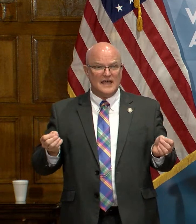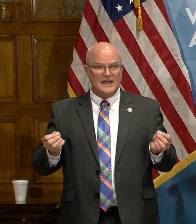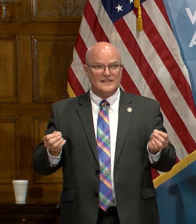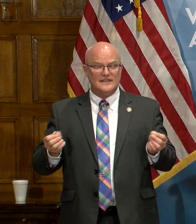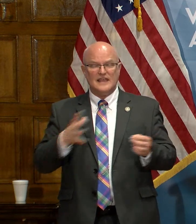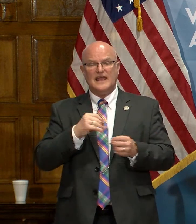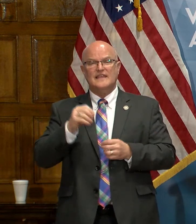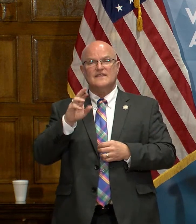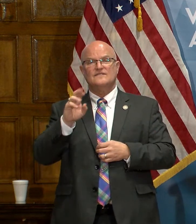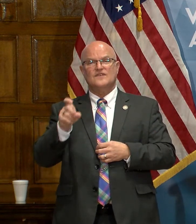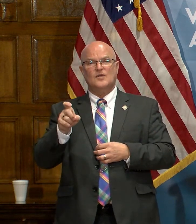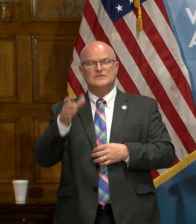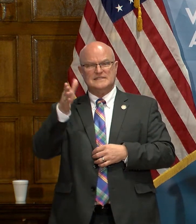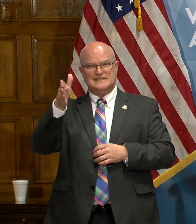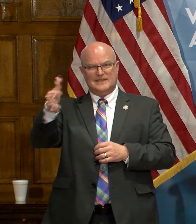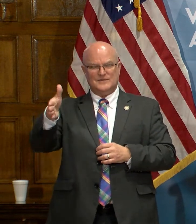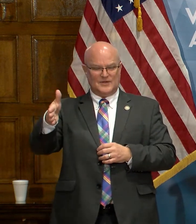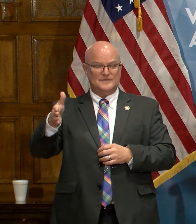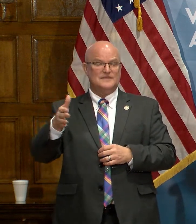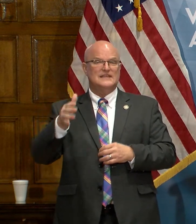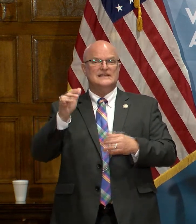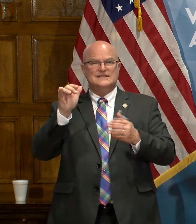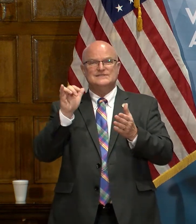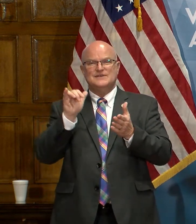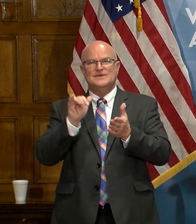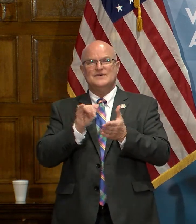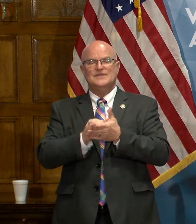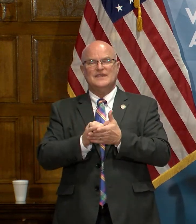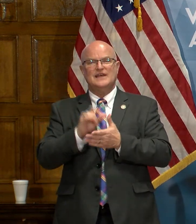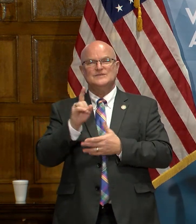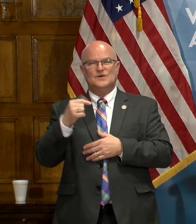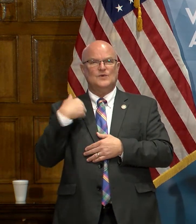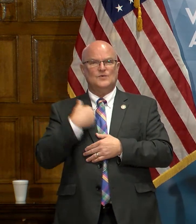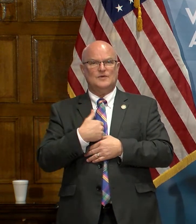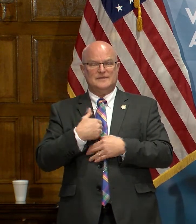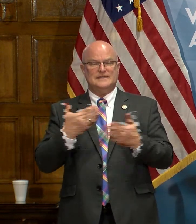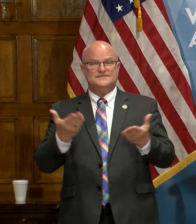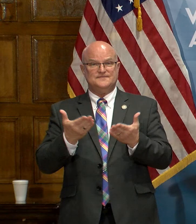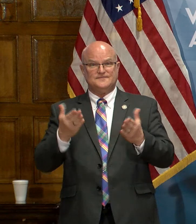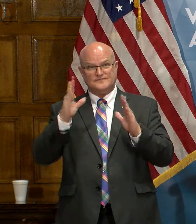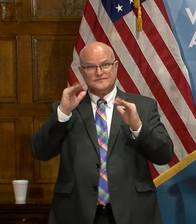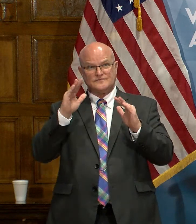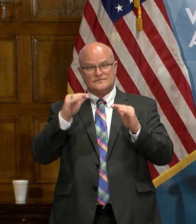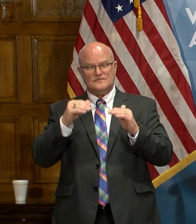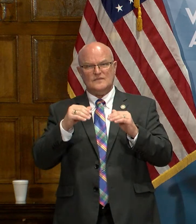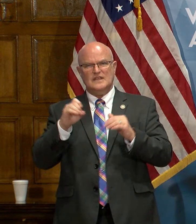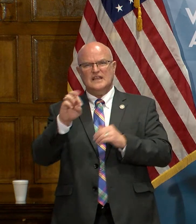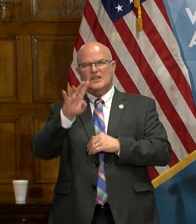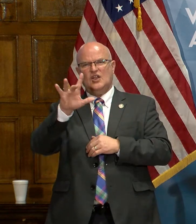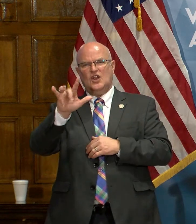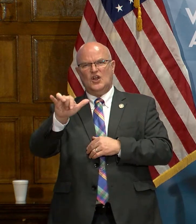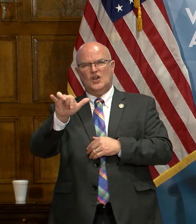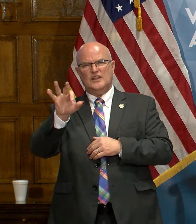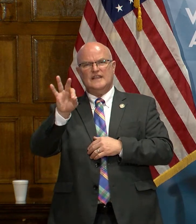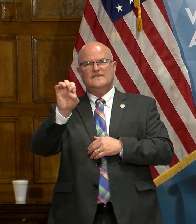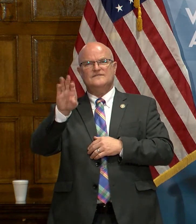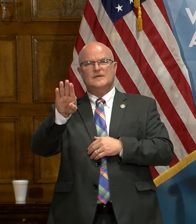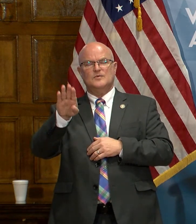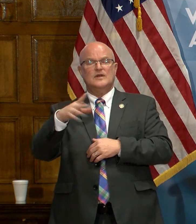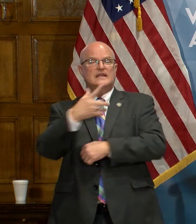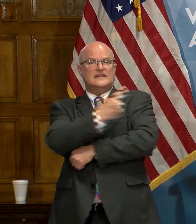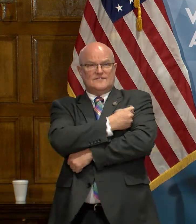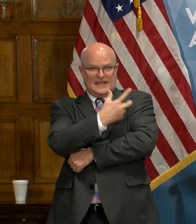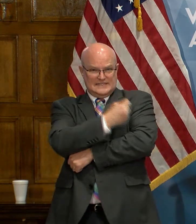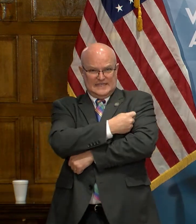our pharmacies down the road. That's one that will be here hopefully early February. But get boosted,